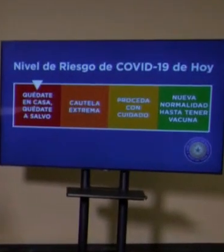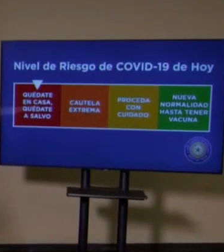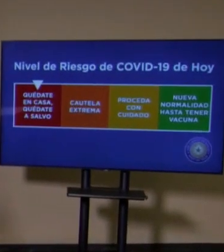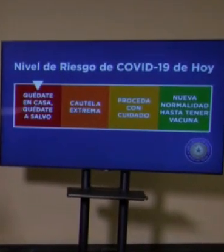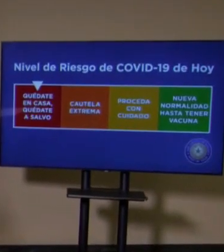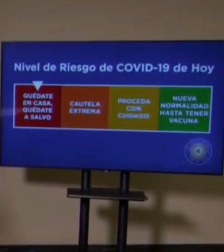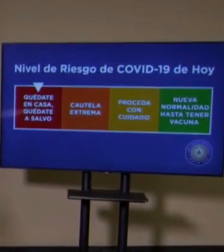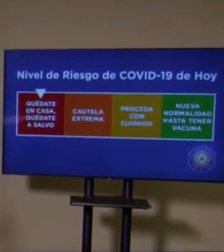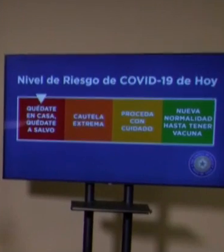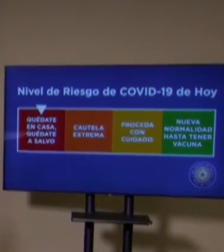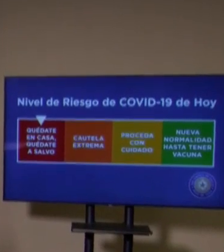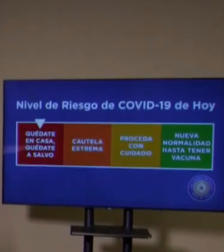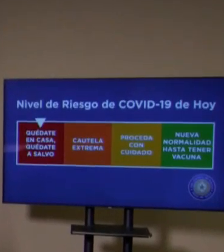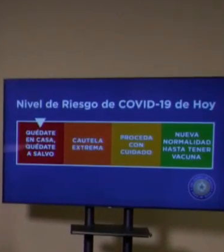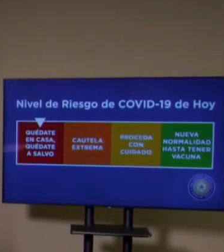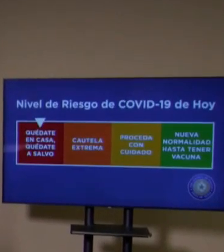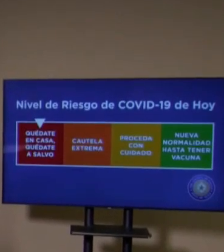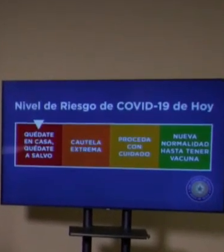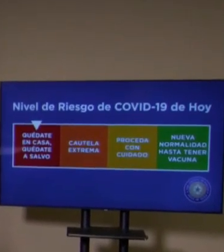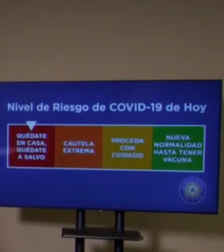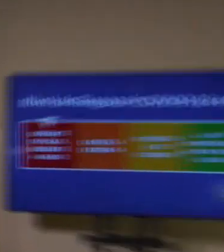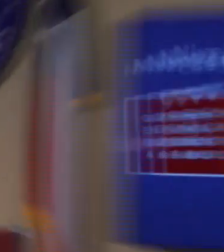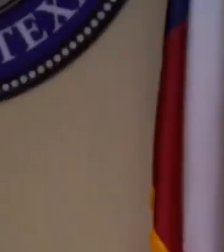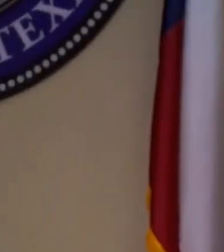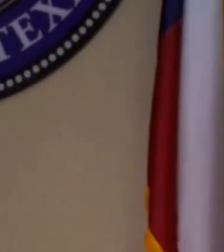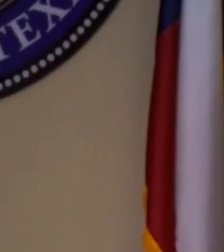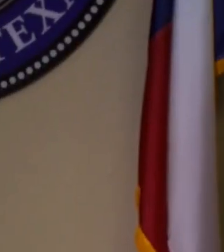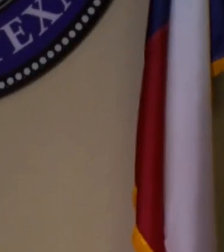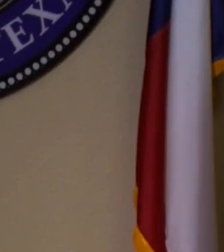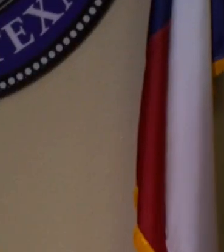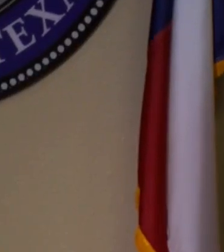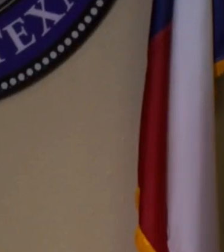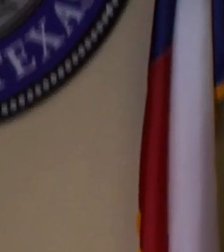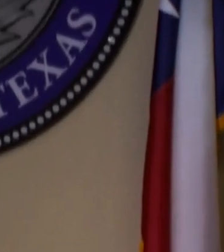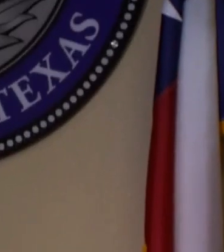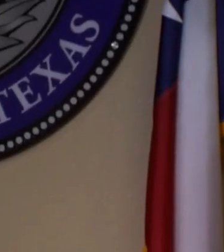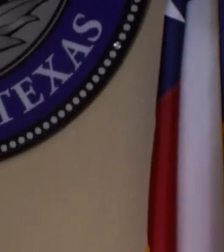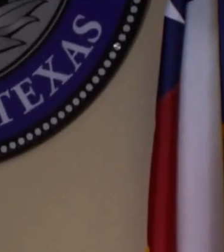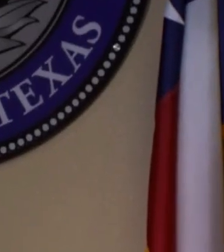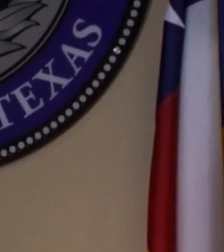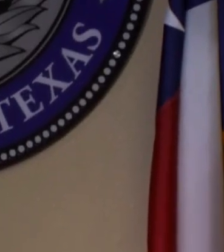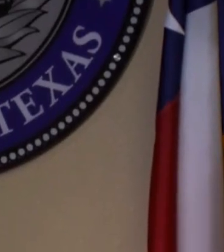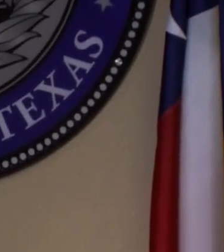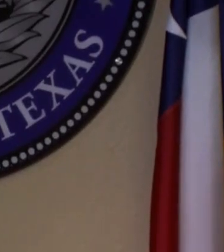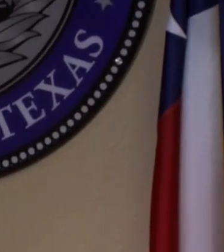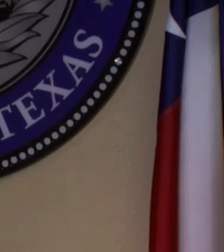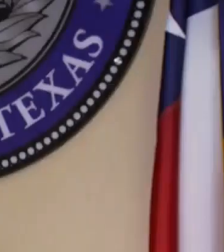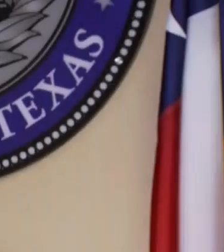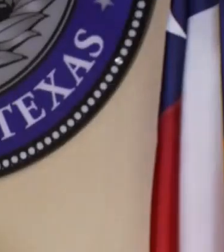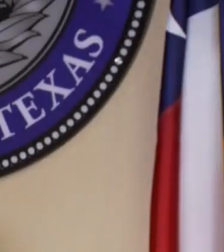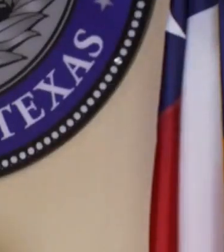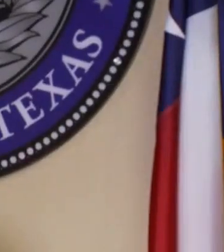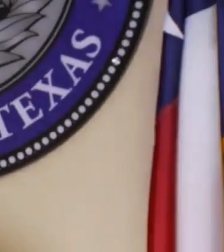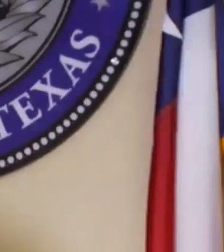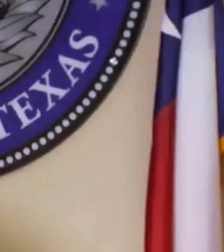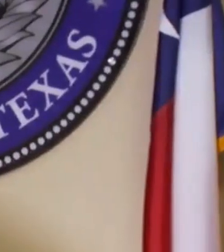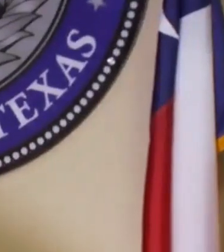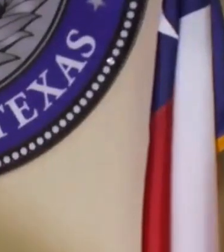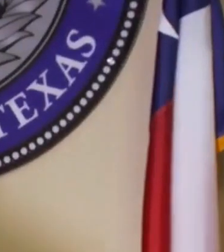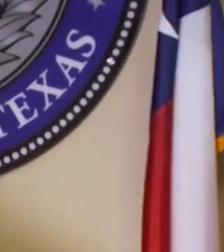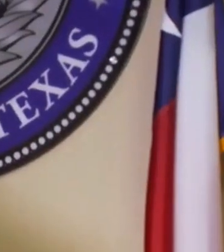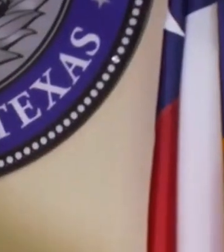All right, you have- Holly Hacker behind the mask. Hey, Yeah, hi, thanks. I just was hoping to catch a little bit more. We're doing a story tomorrow on the